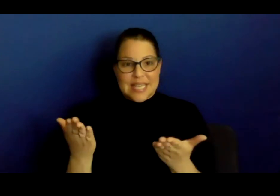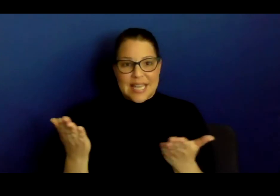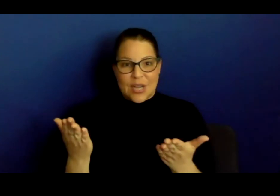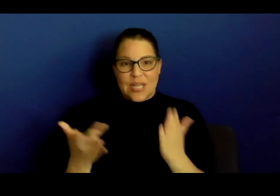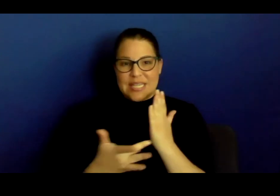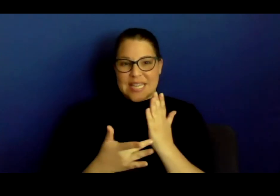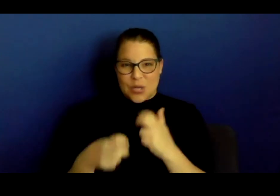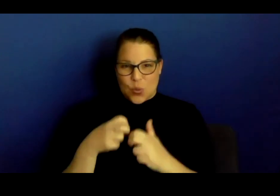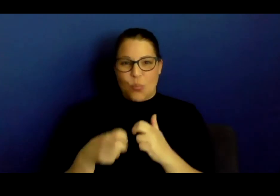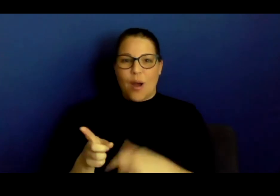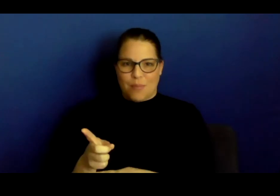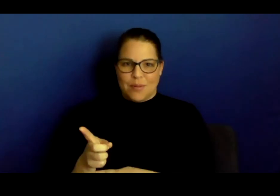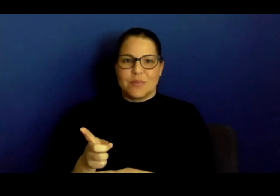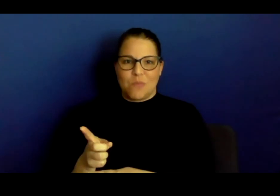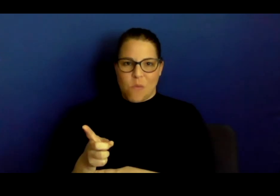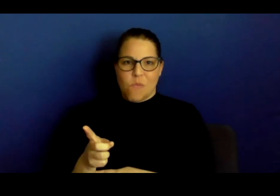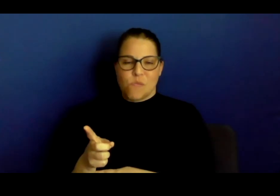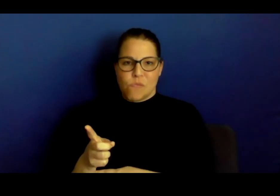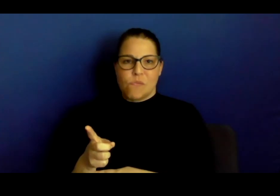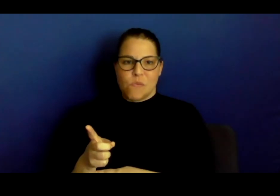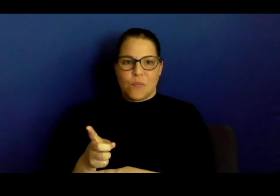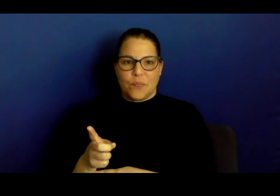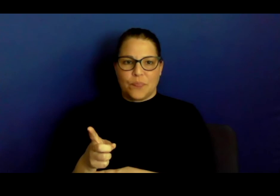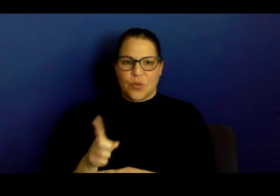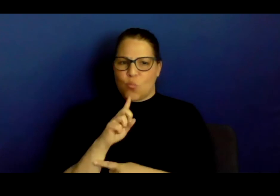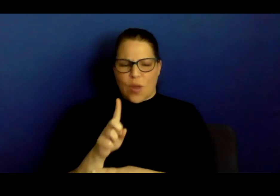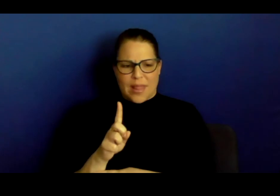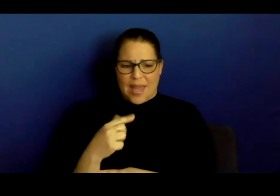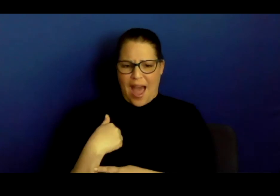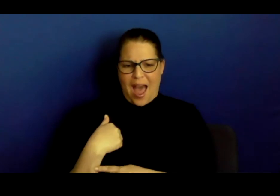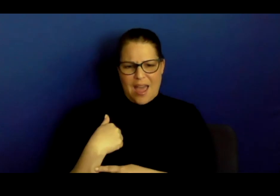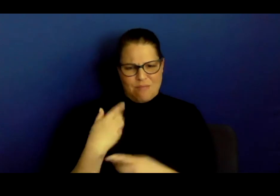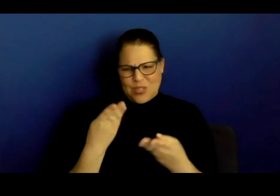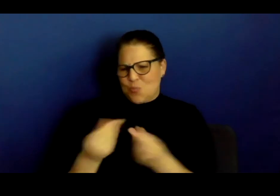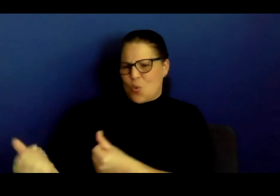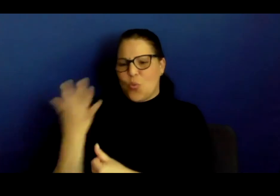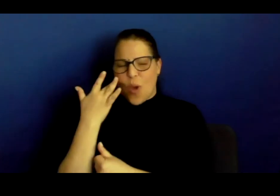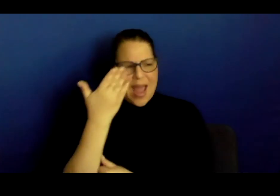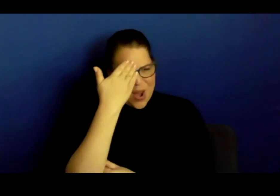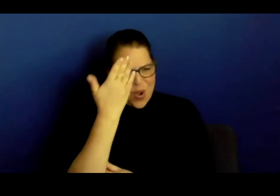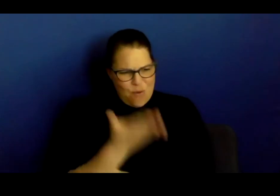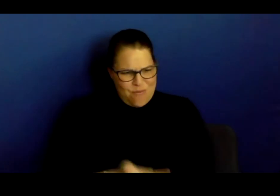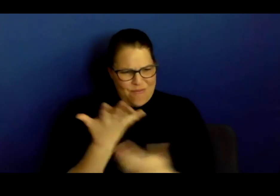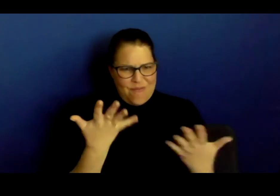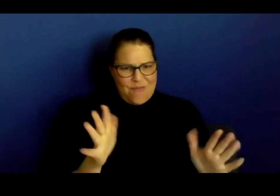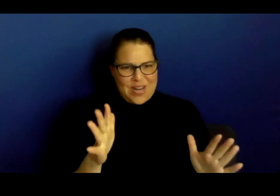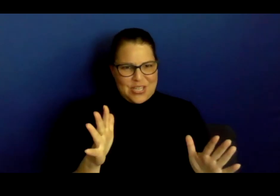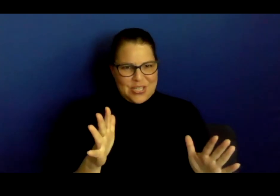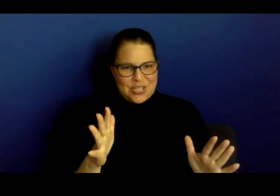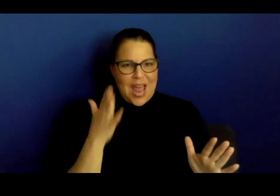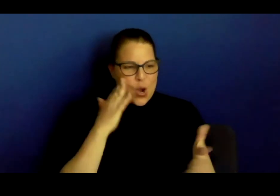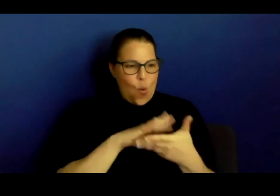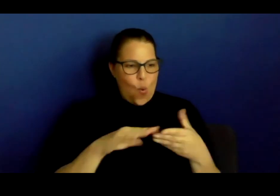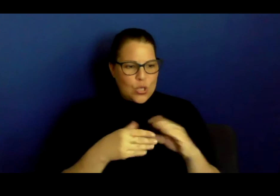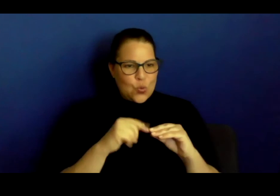technical difficulties. And the reason why I made it look so smooth is because I know her. I have a personal anecdote to tell about her, and